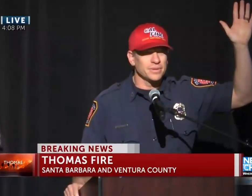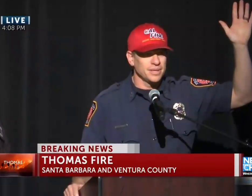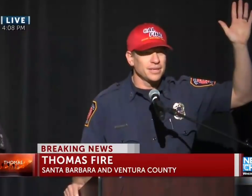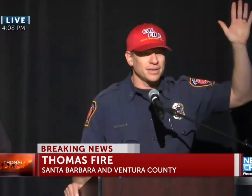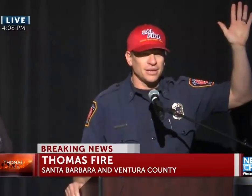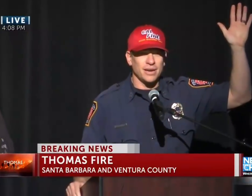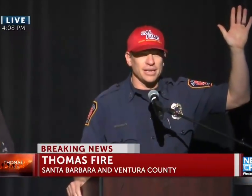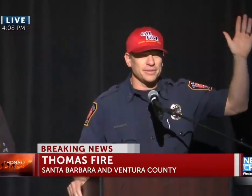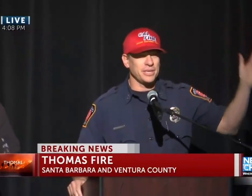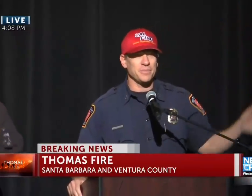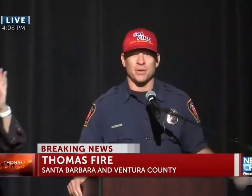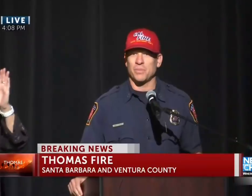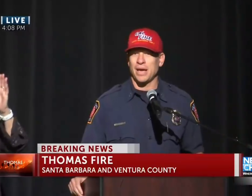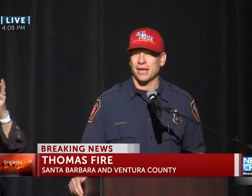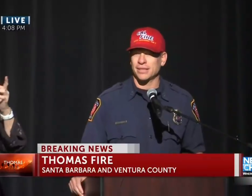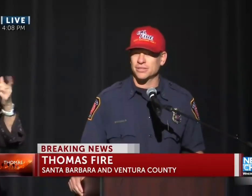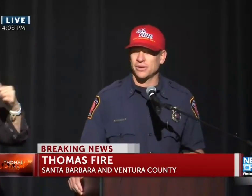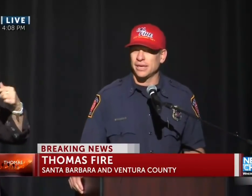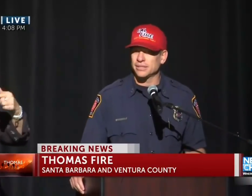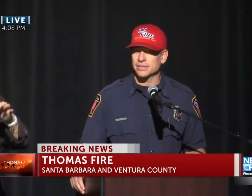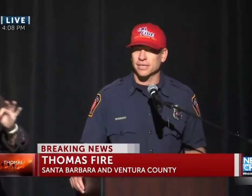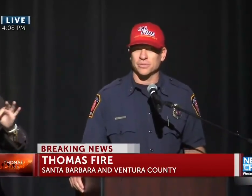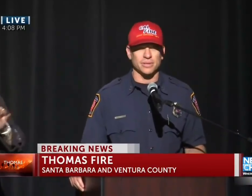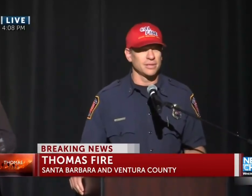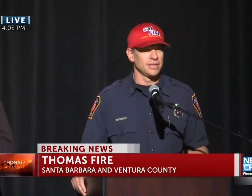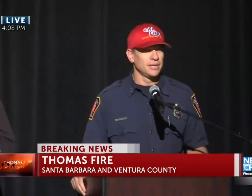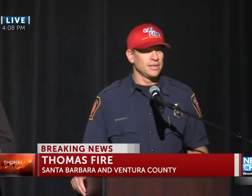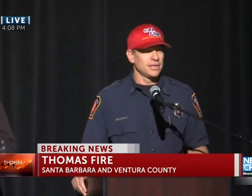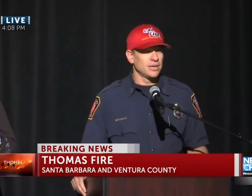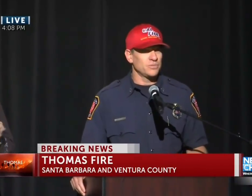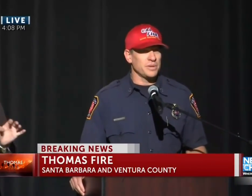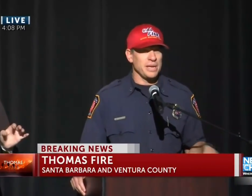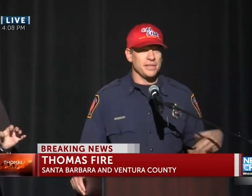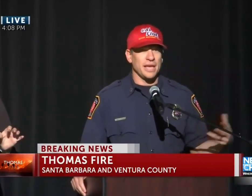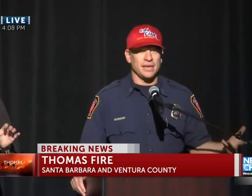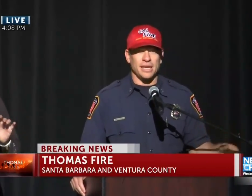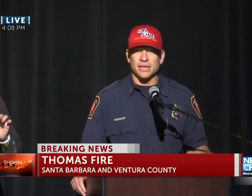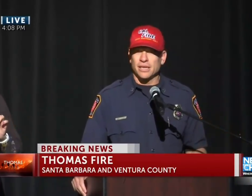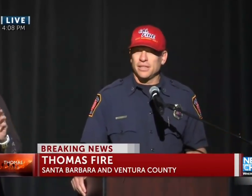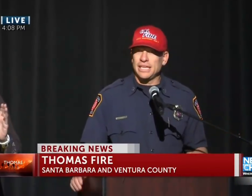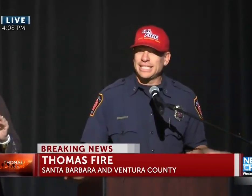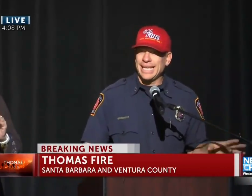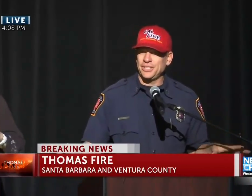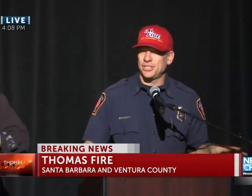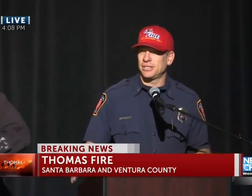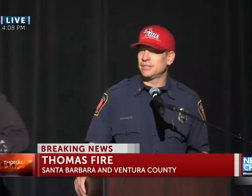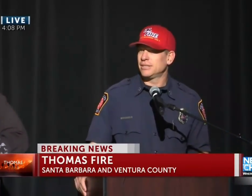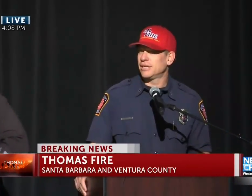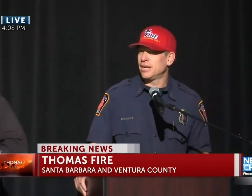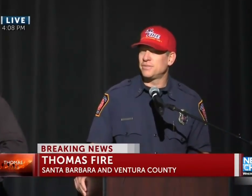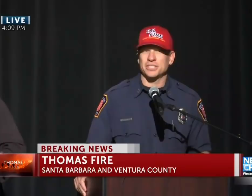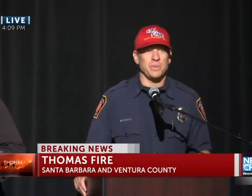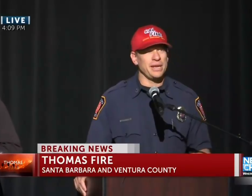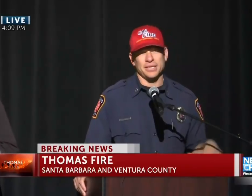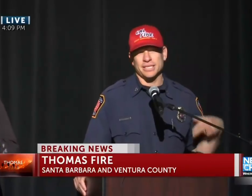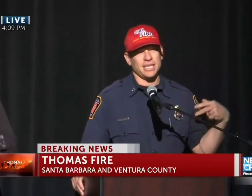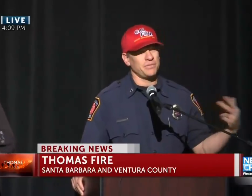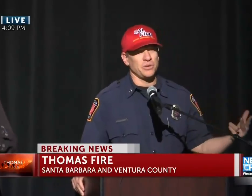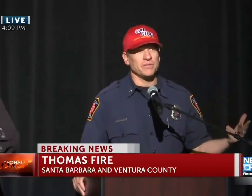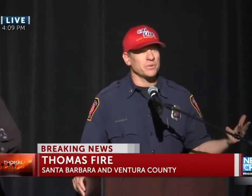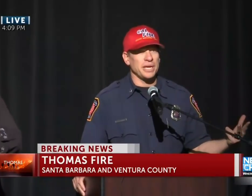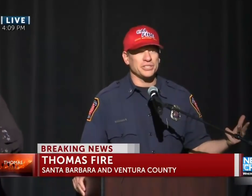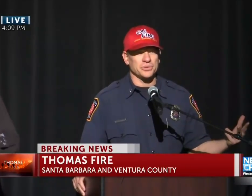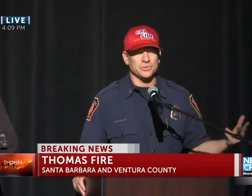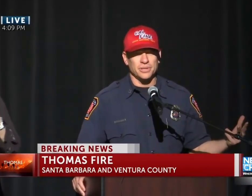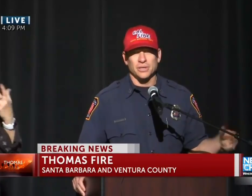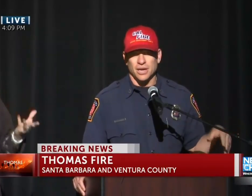if you've... All right, you keep coming back. That's great. Looks like we're hopefully meeting that need. The intention of this meeting is